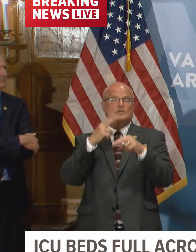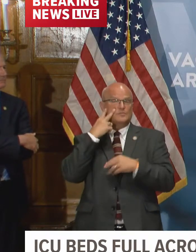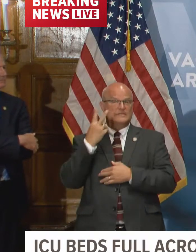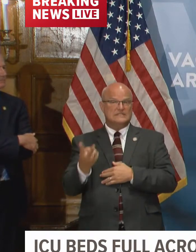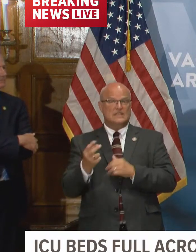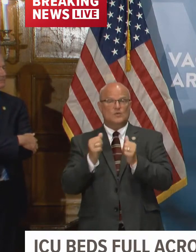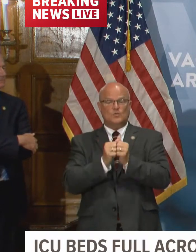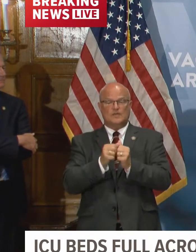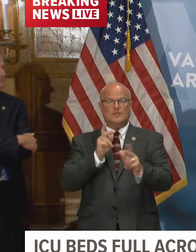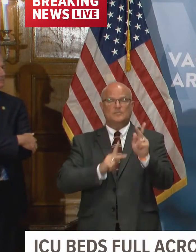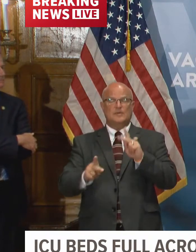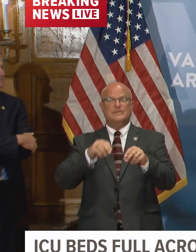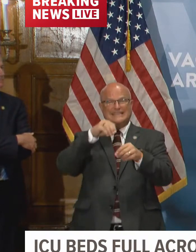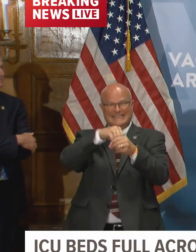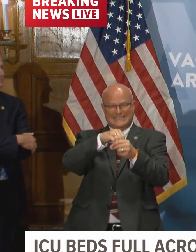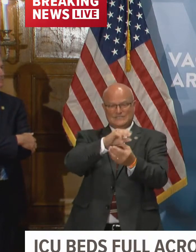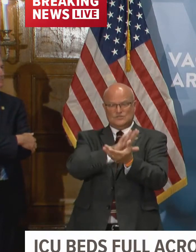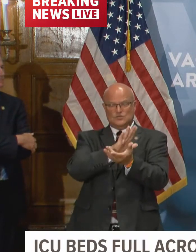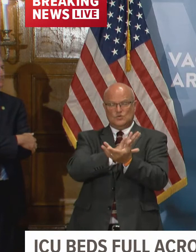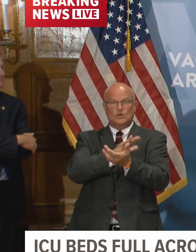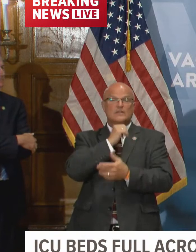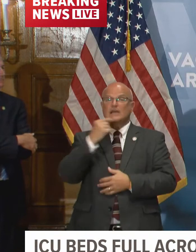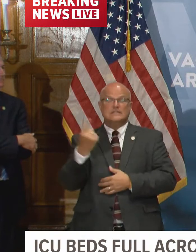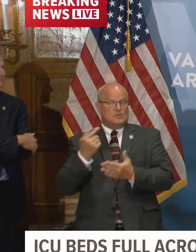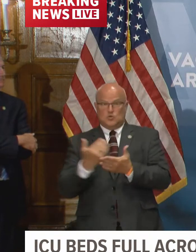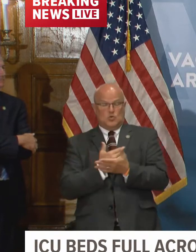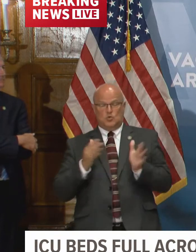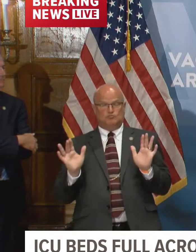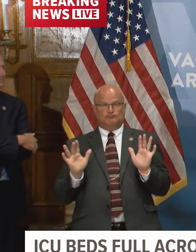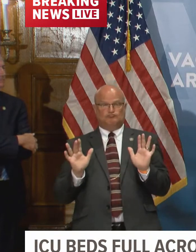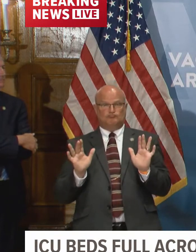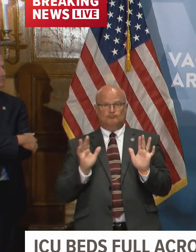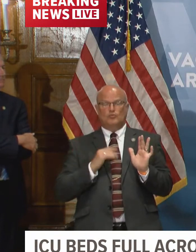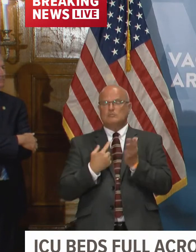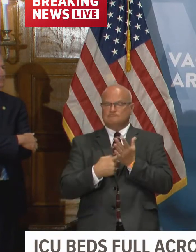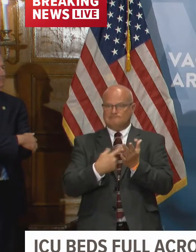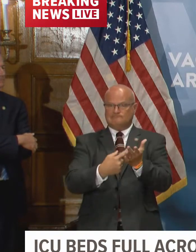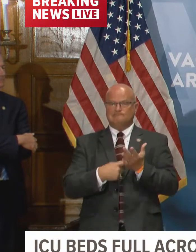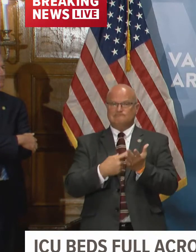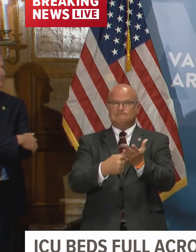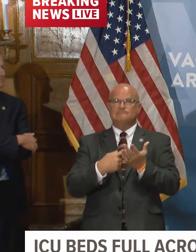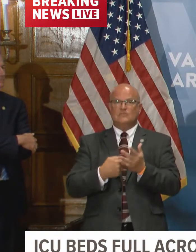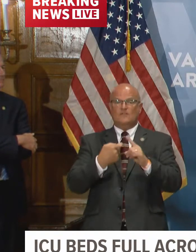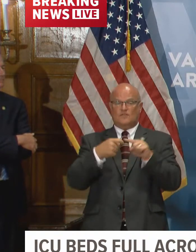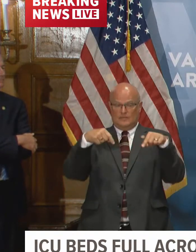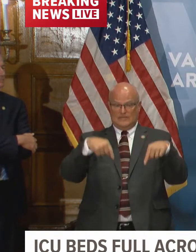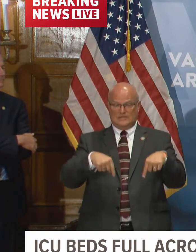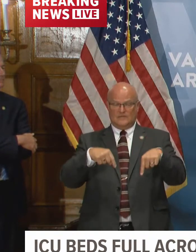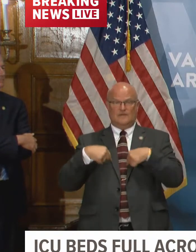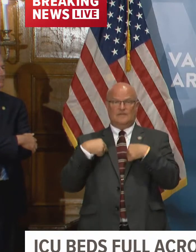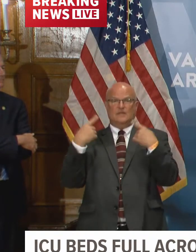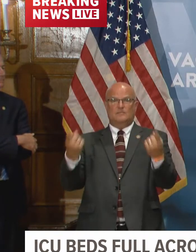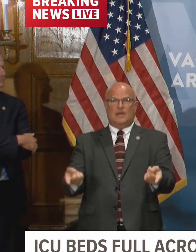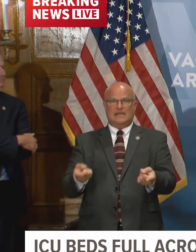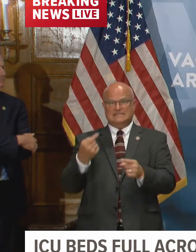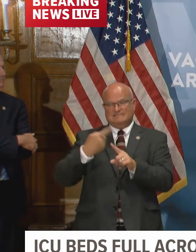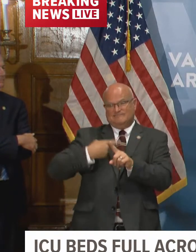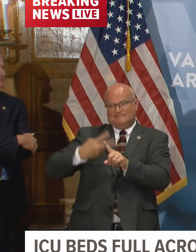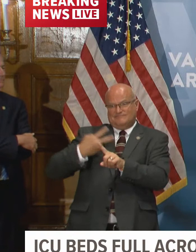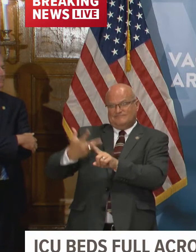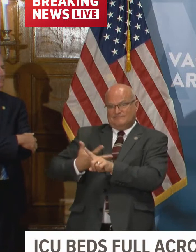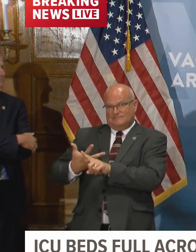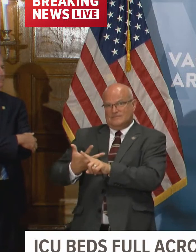seen in these individuals in school. This is not something new to us. We have been talking about this from this podium for the last several